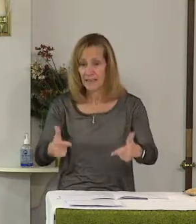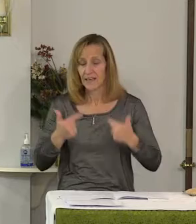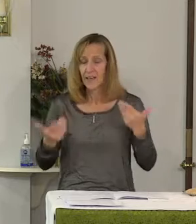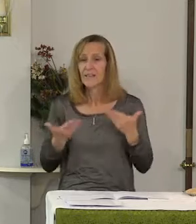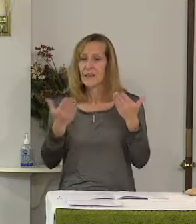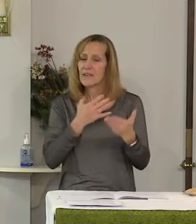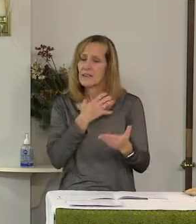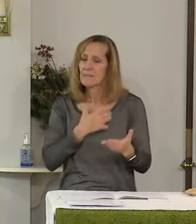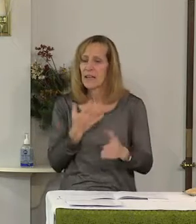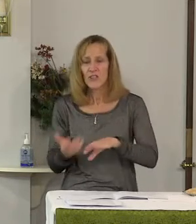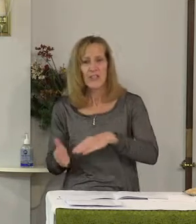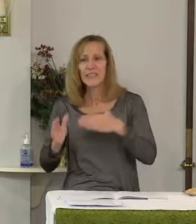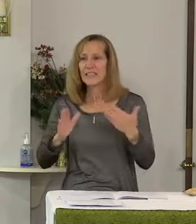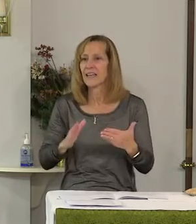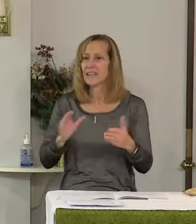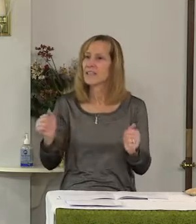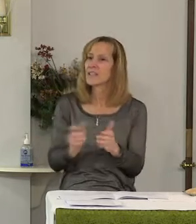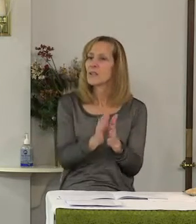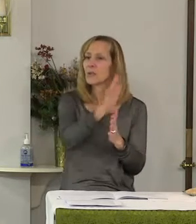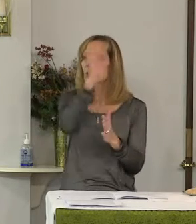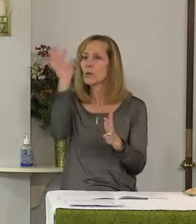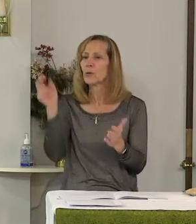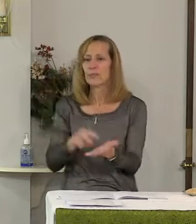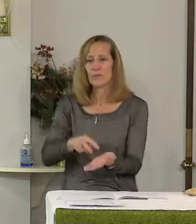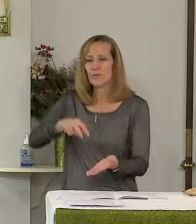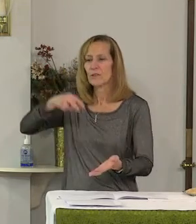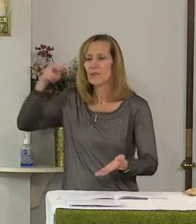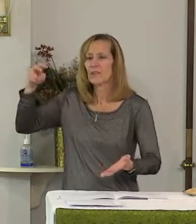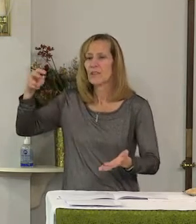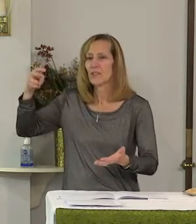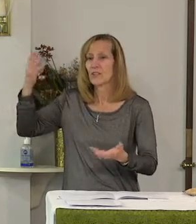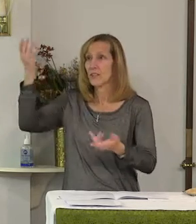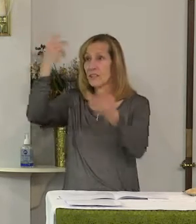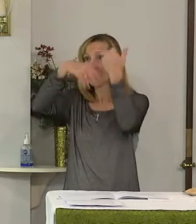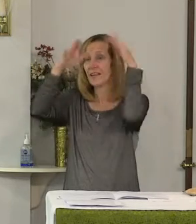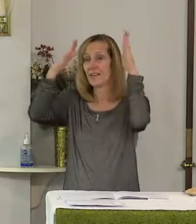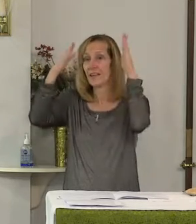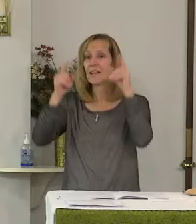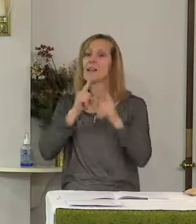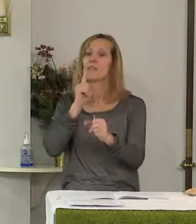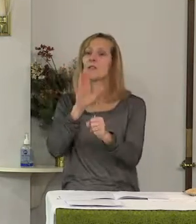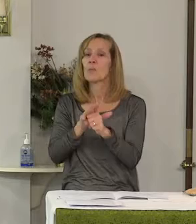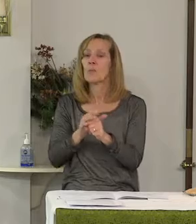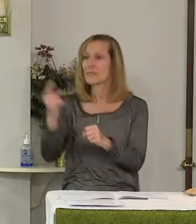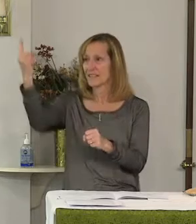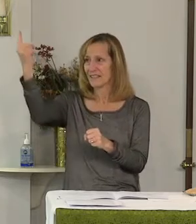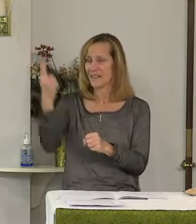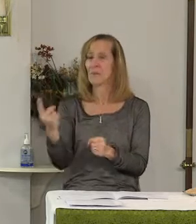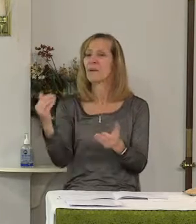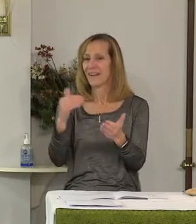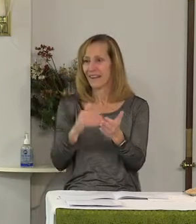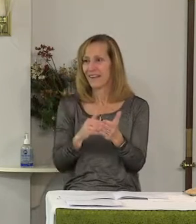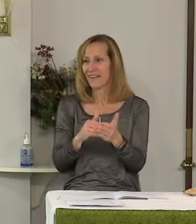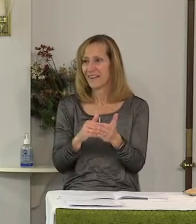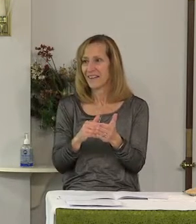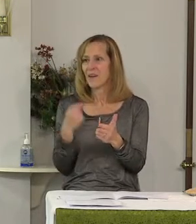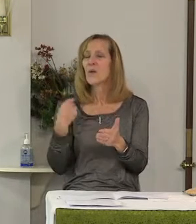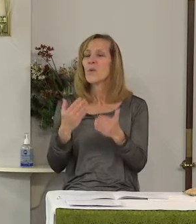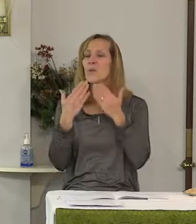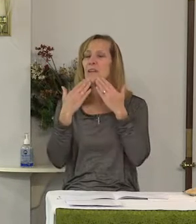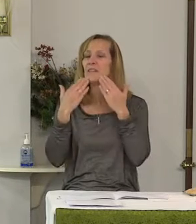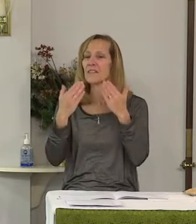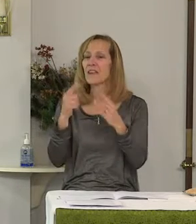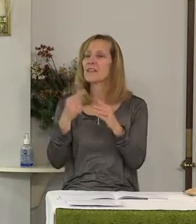life-giving passion and death, his glorious resurrection and ascension, and the promise of his coming again, we